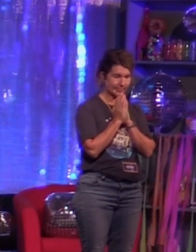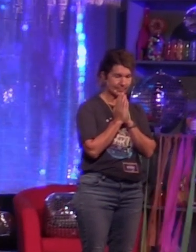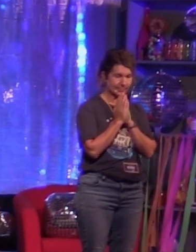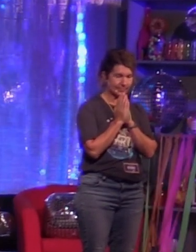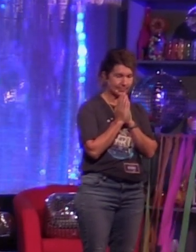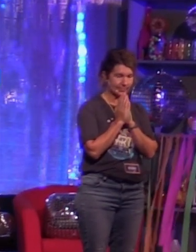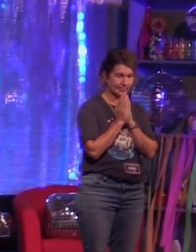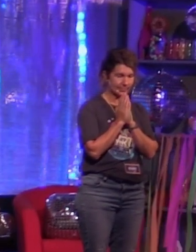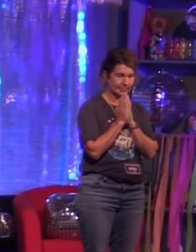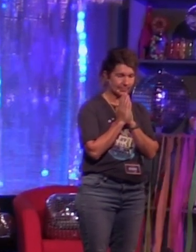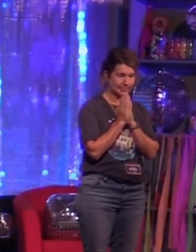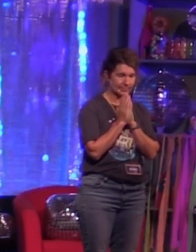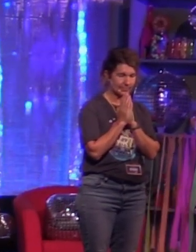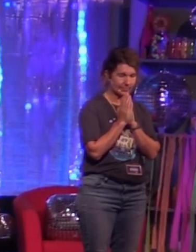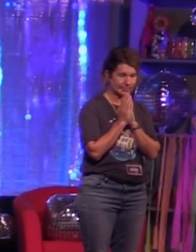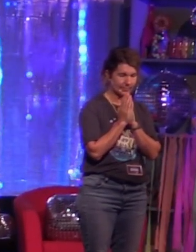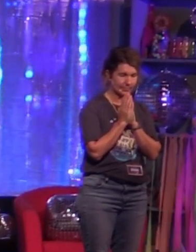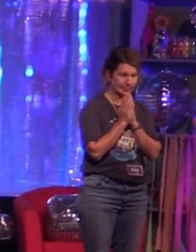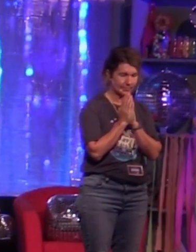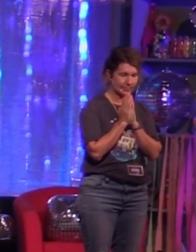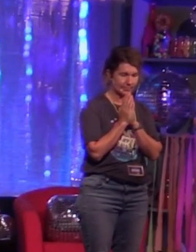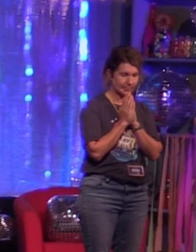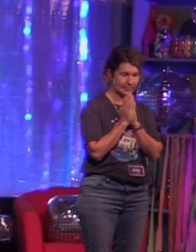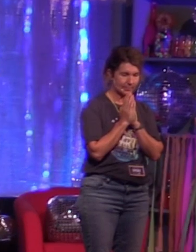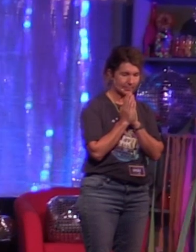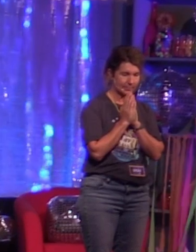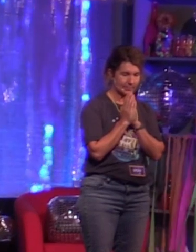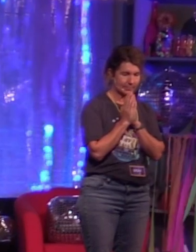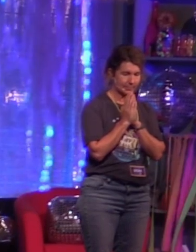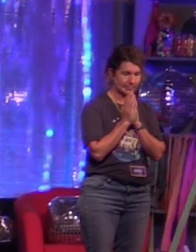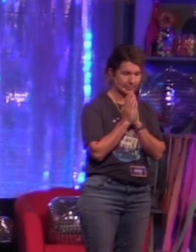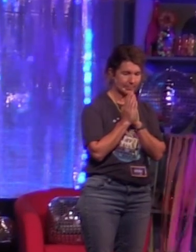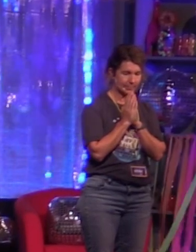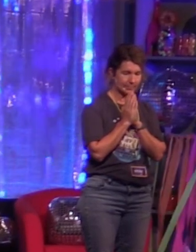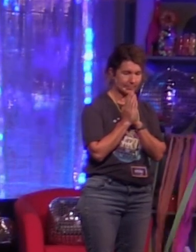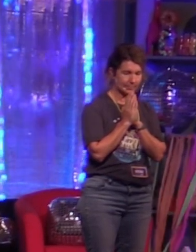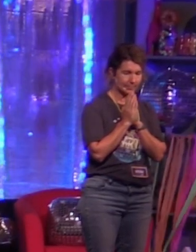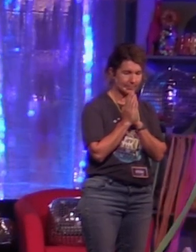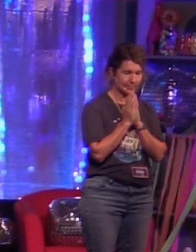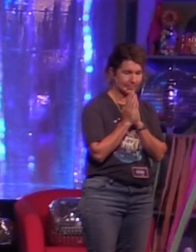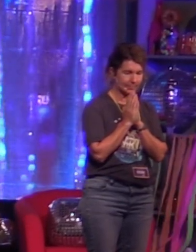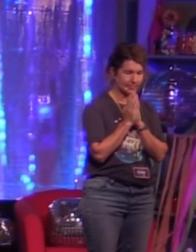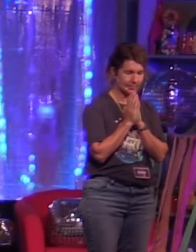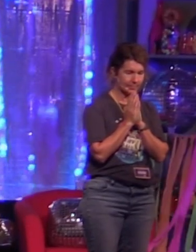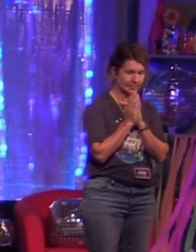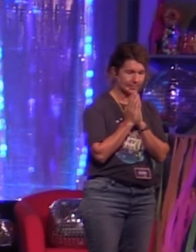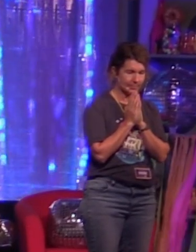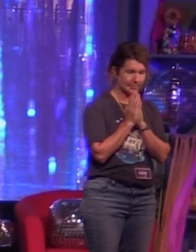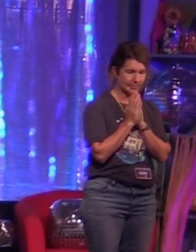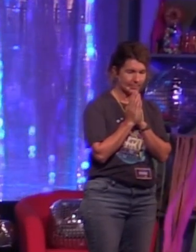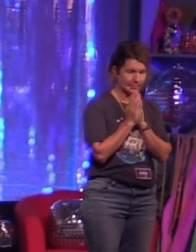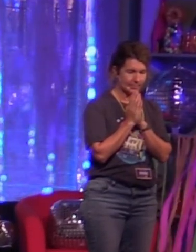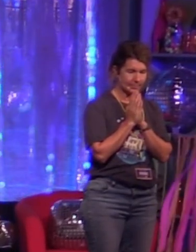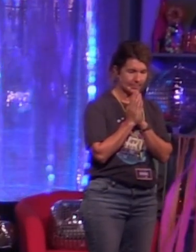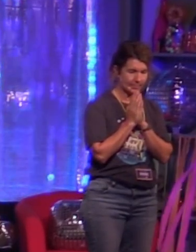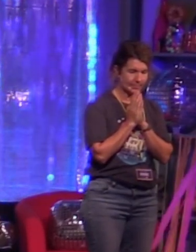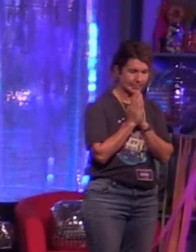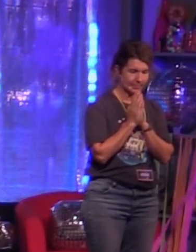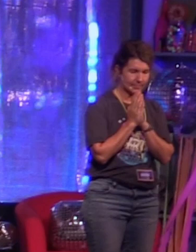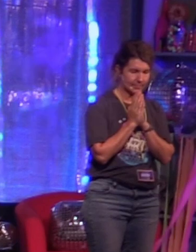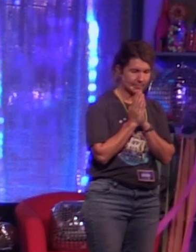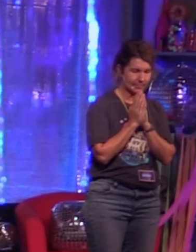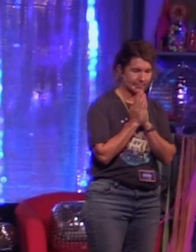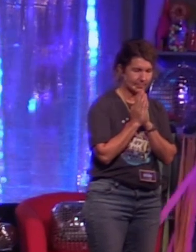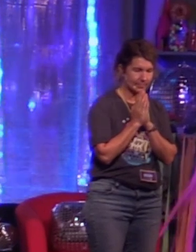Oh, dear God, thank you so much for always being with us in the good times and in the tough times too. We know that